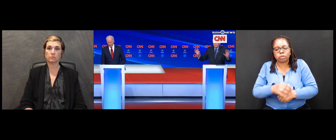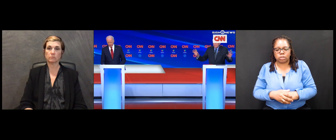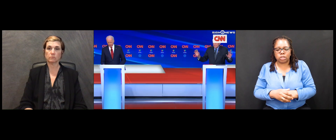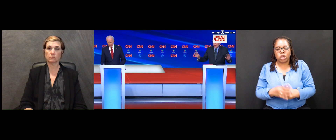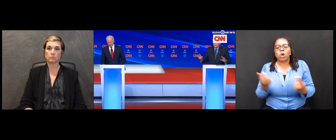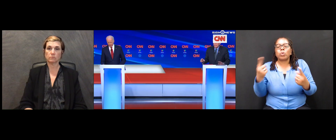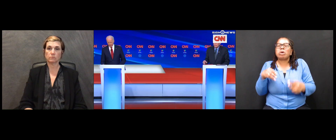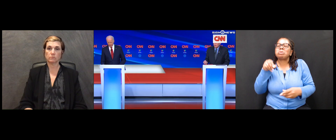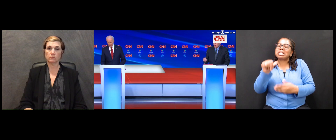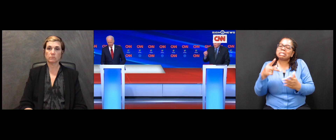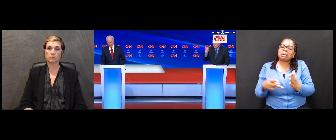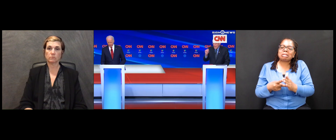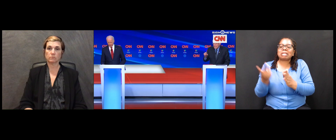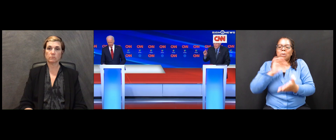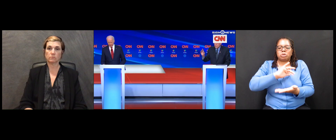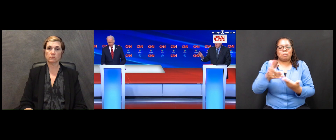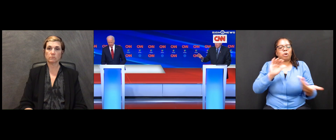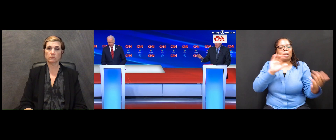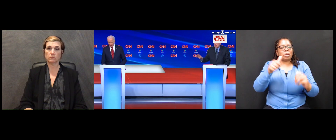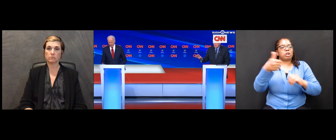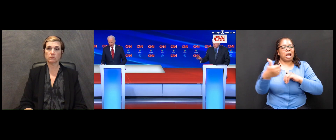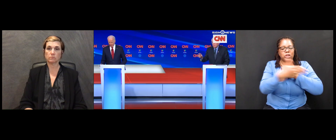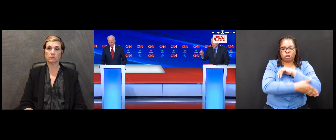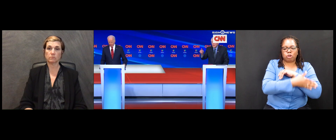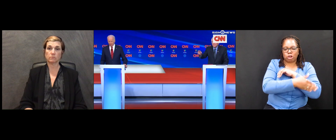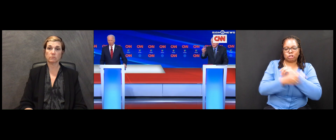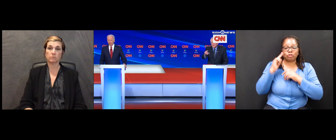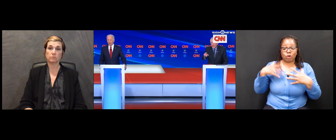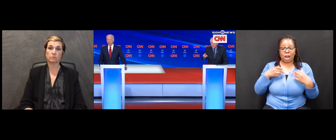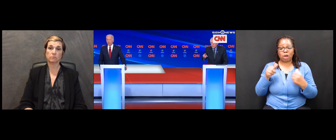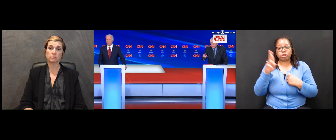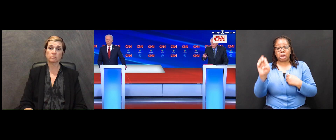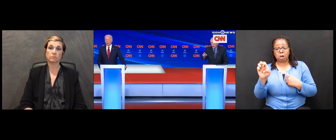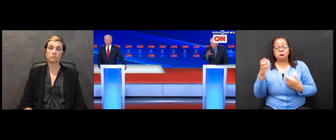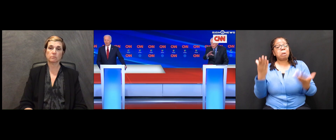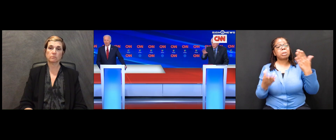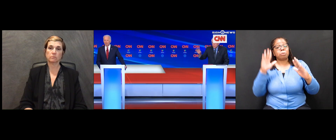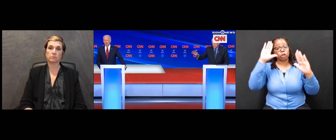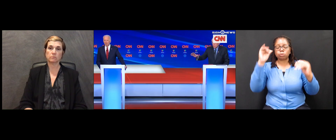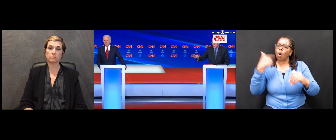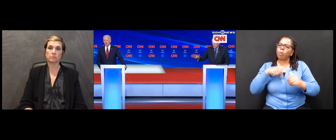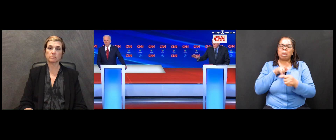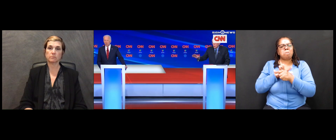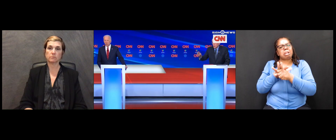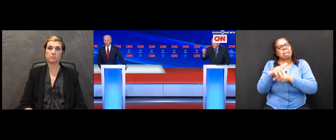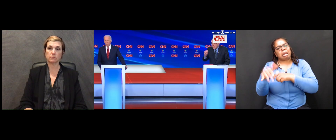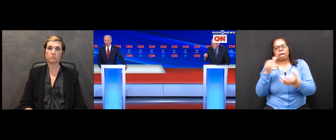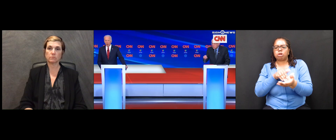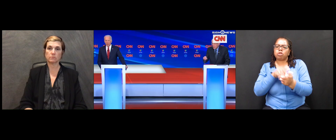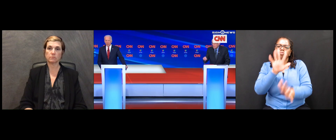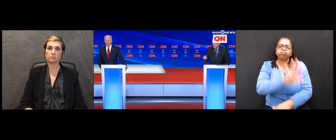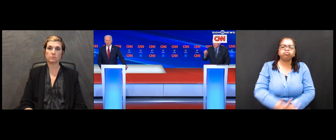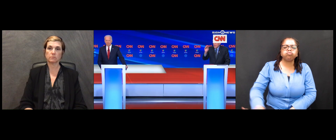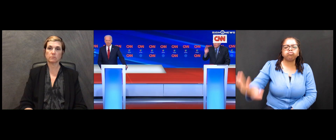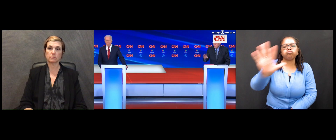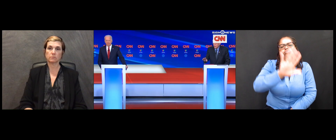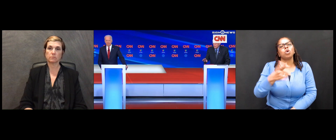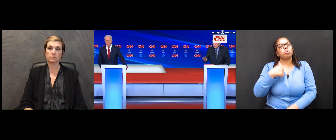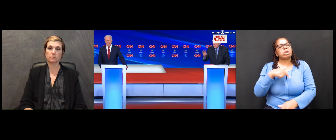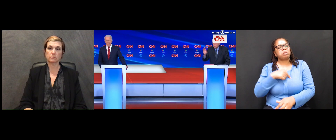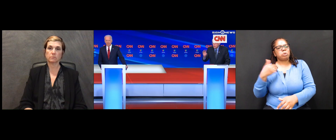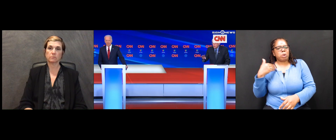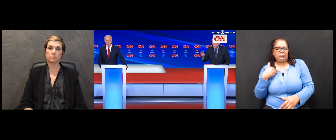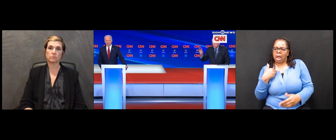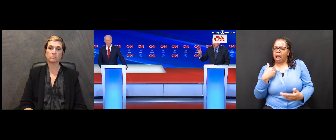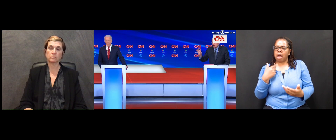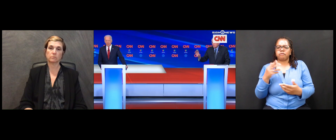on healthcare as any other nation, one might expect that we would have enough doctors all over this country. One might expect that we would have